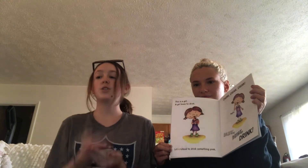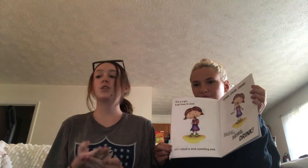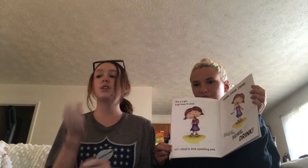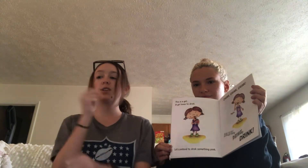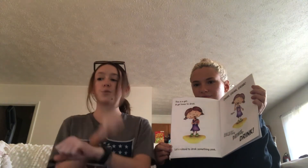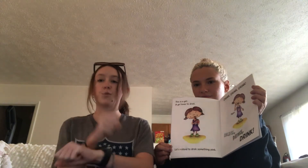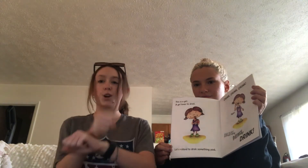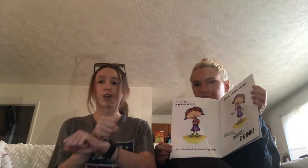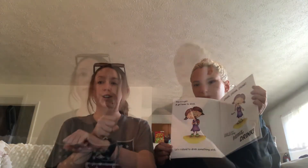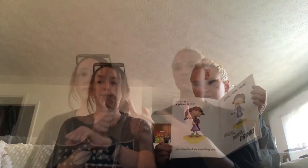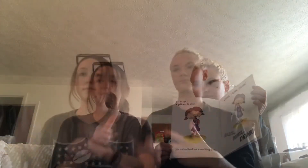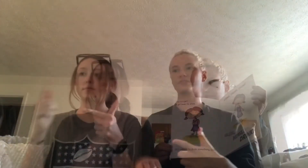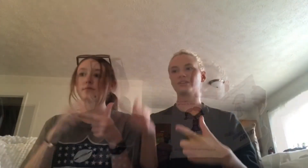Good work.